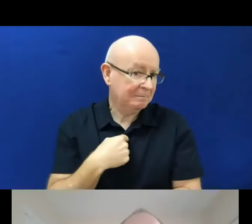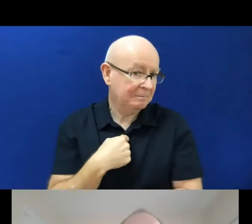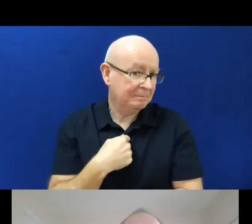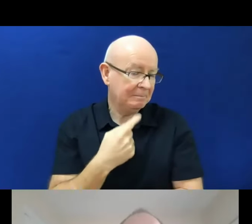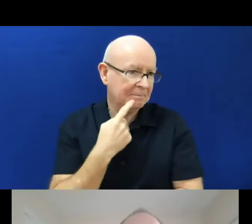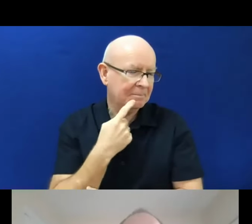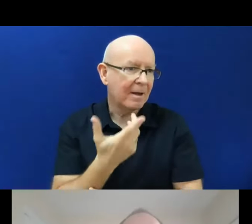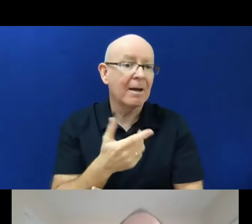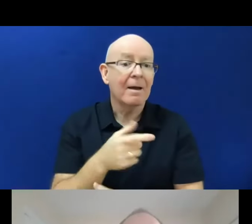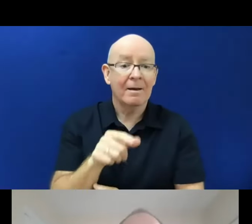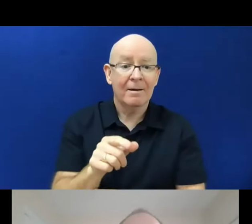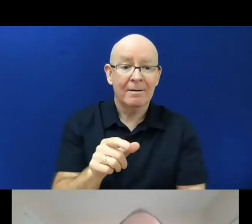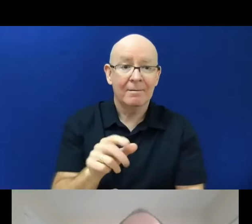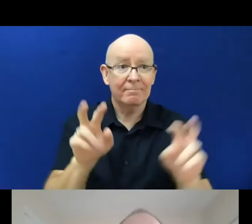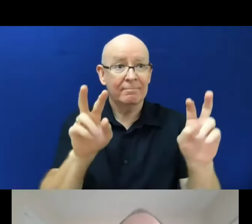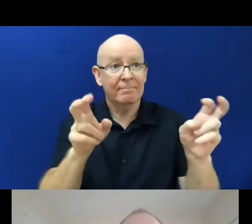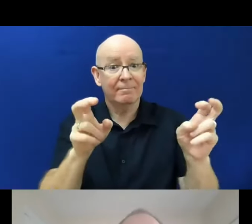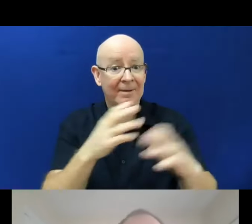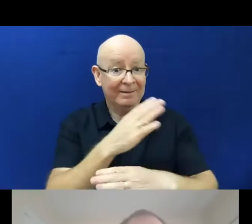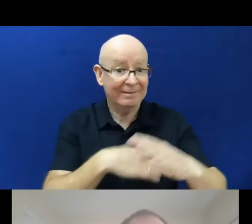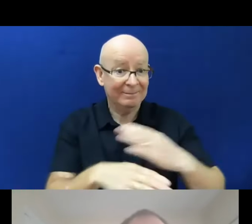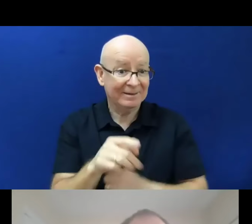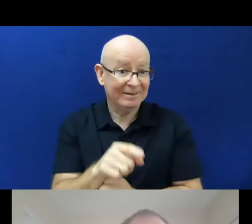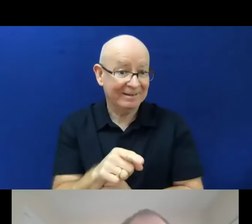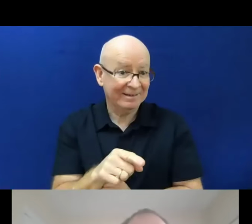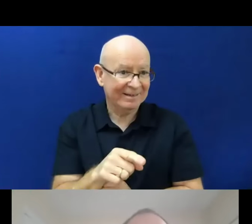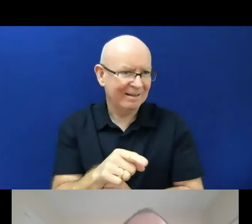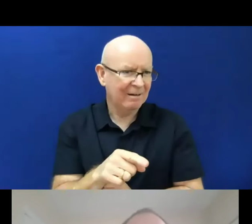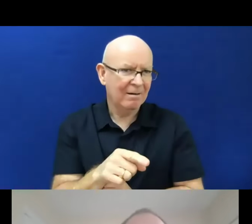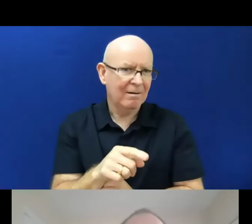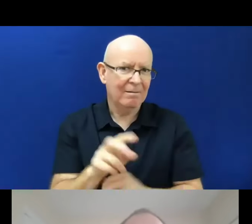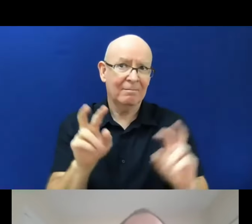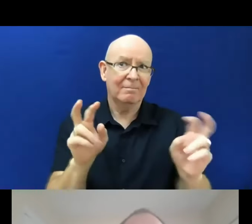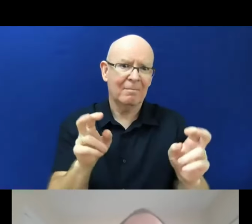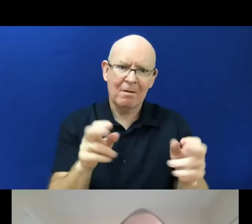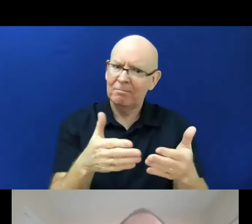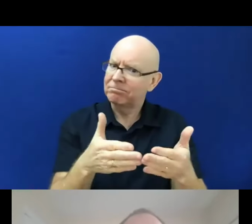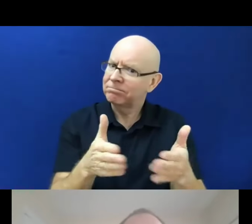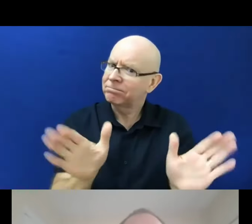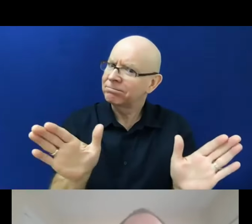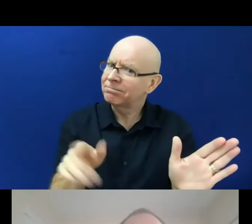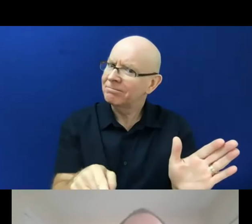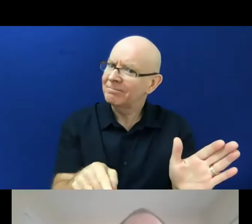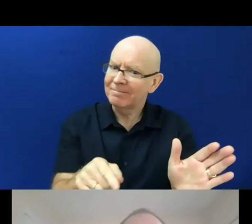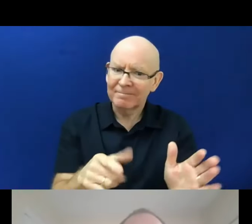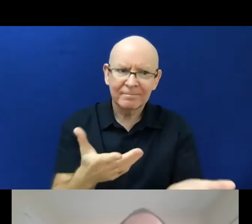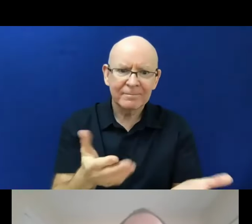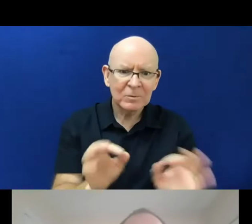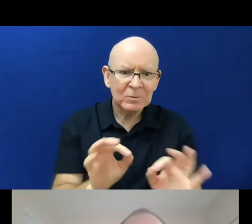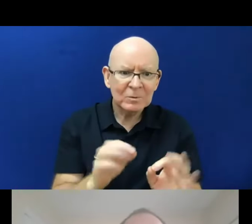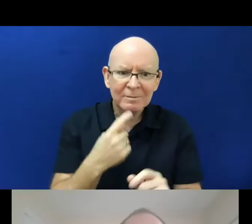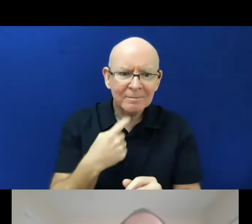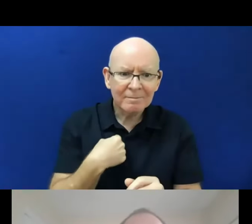almost broad that it doesn't tell us very much at all. So I am on the autistic spectrum. In the